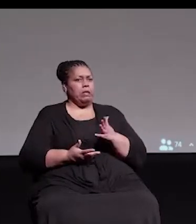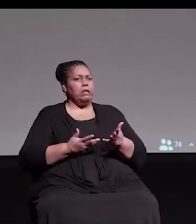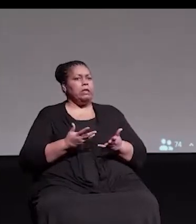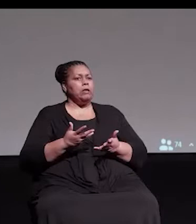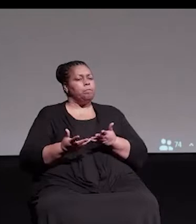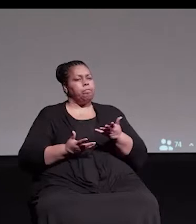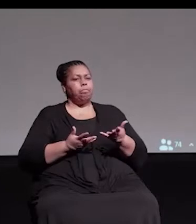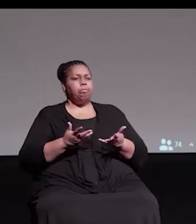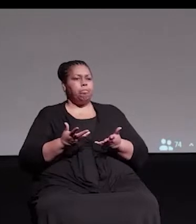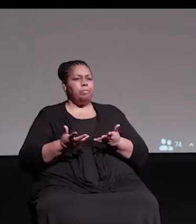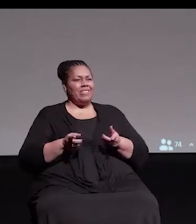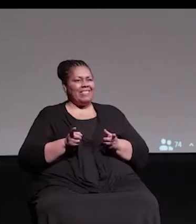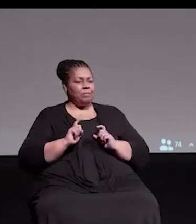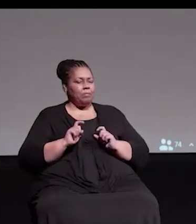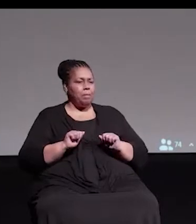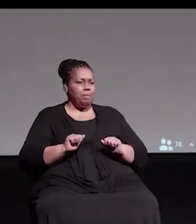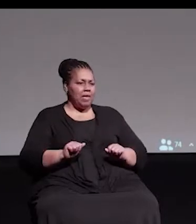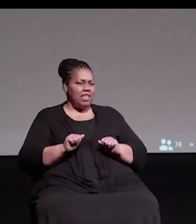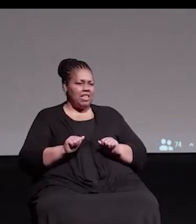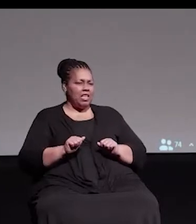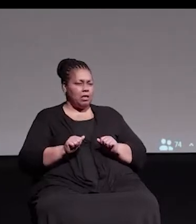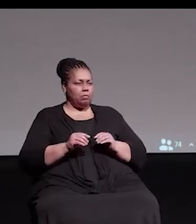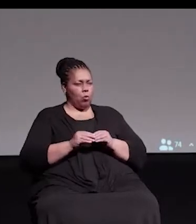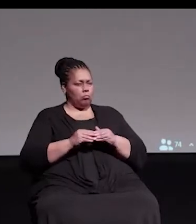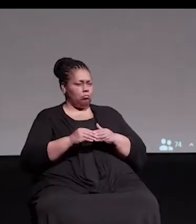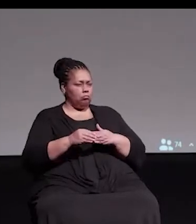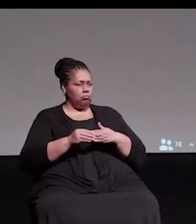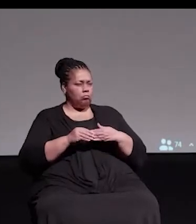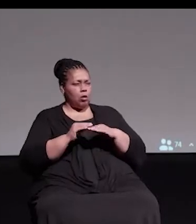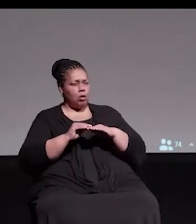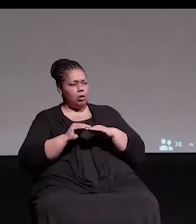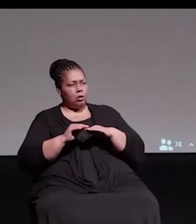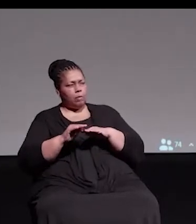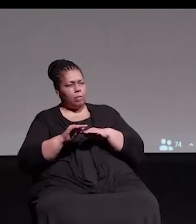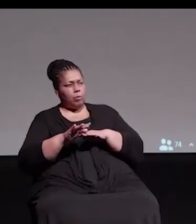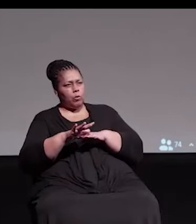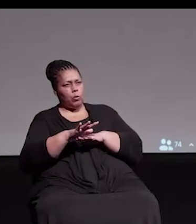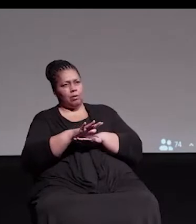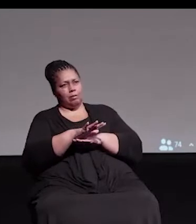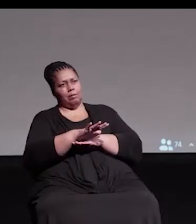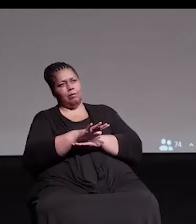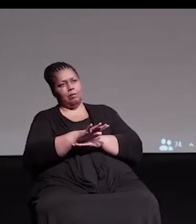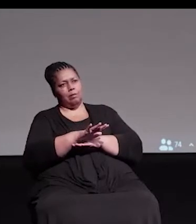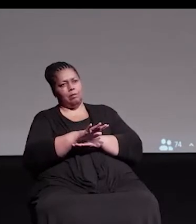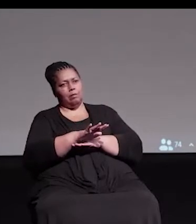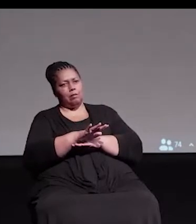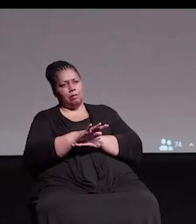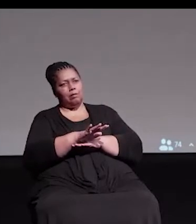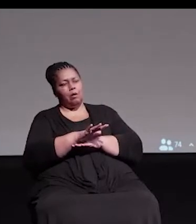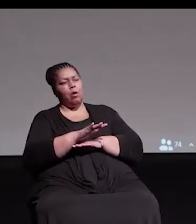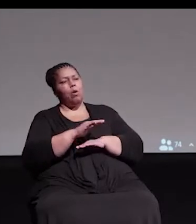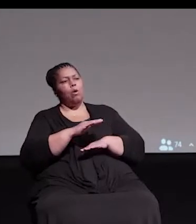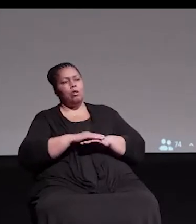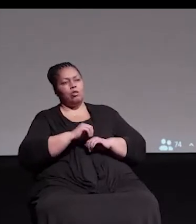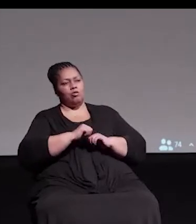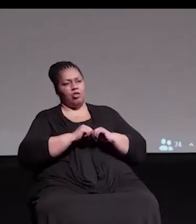sort of gave me an ability to have more or less of an influence, you know, on the